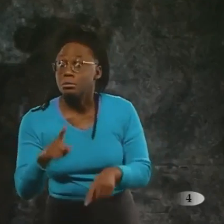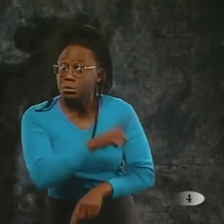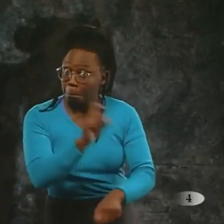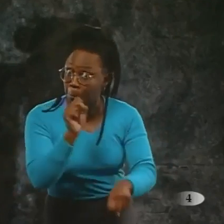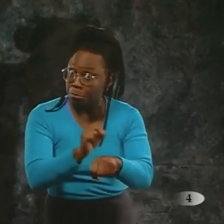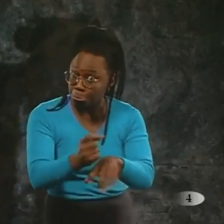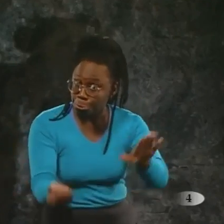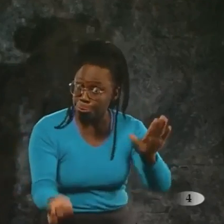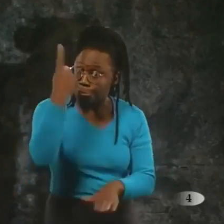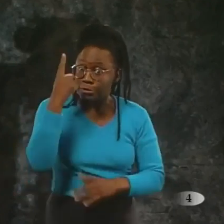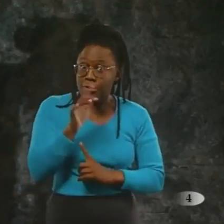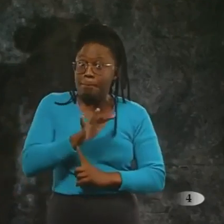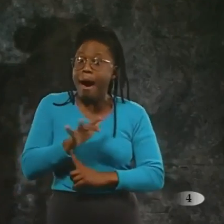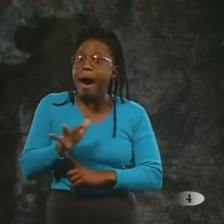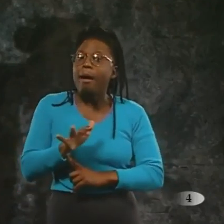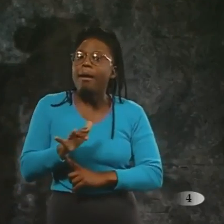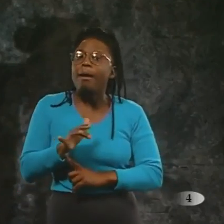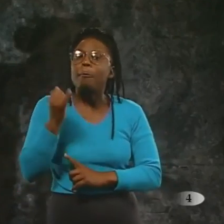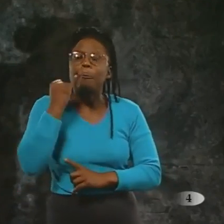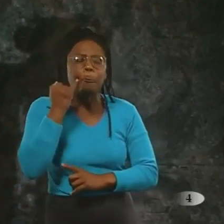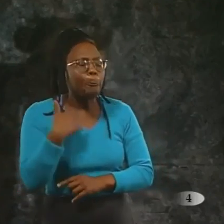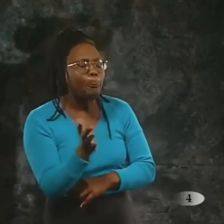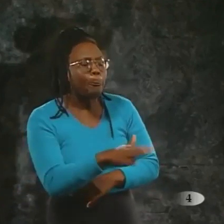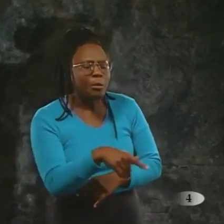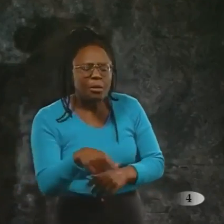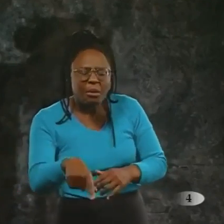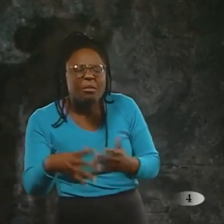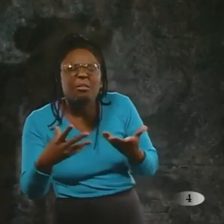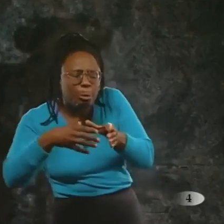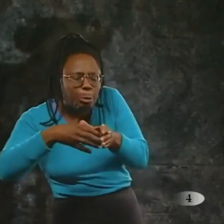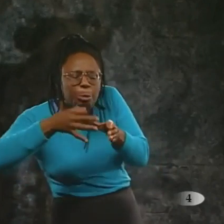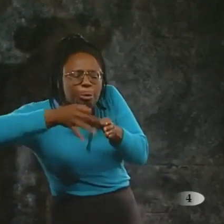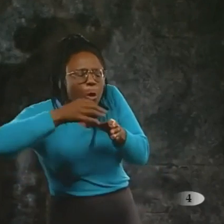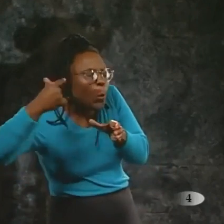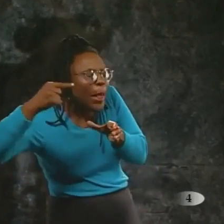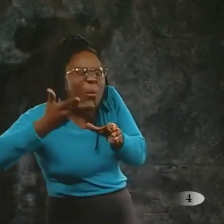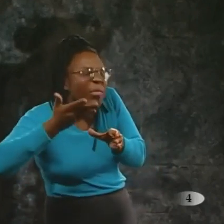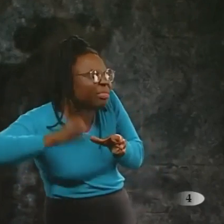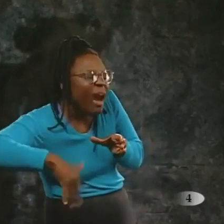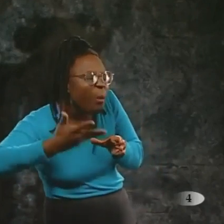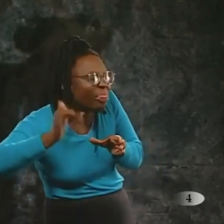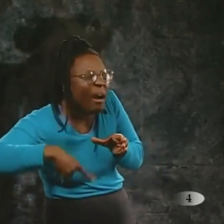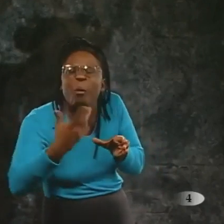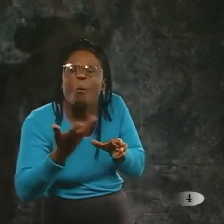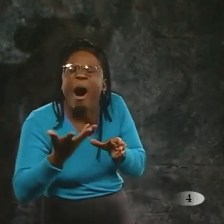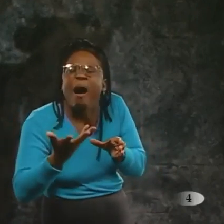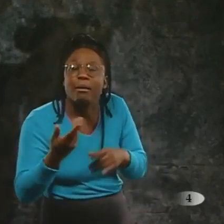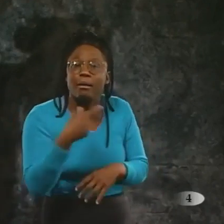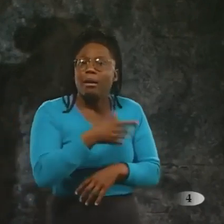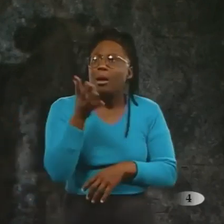What else is interesting is, let's say that we were testing a child on their fingerspelling skills. Let's say a parent asks, what